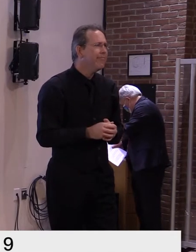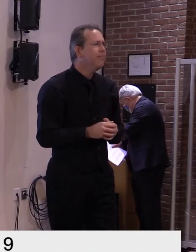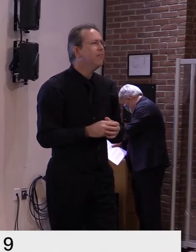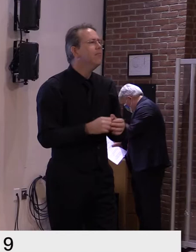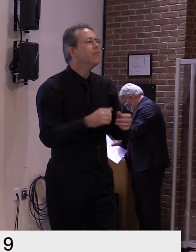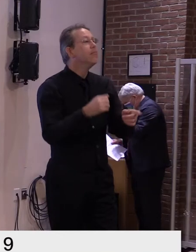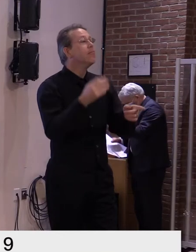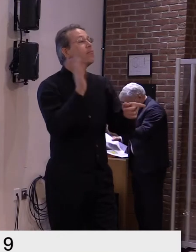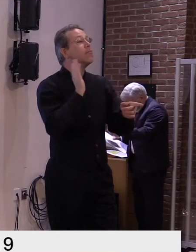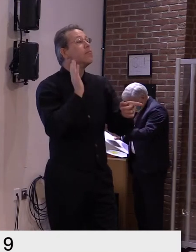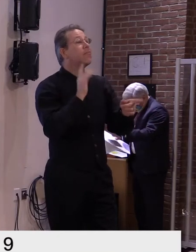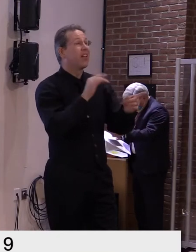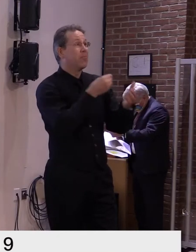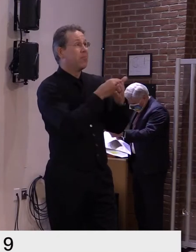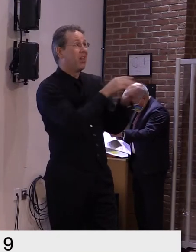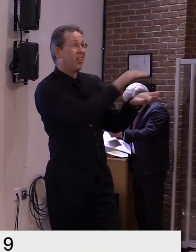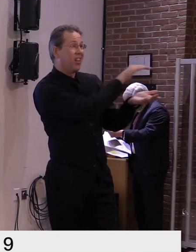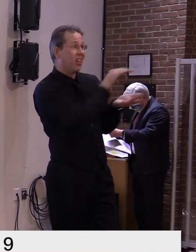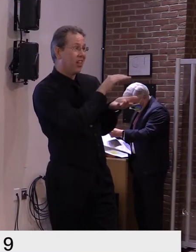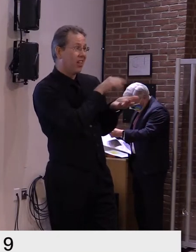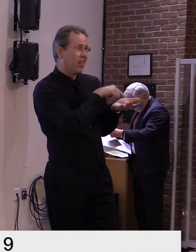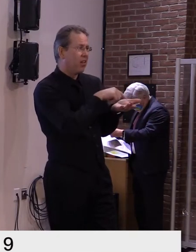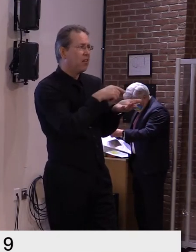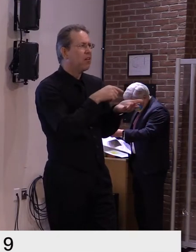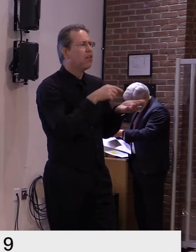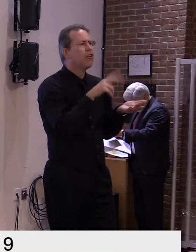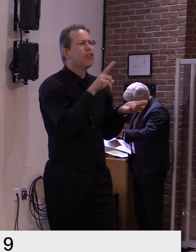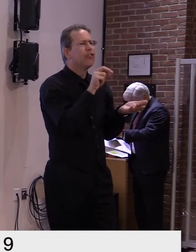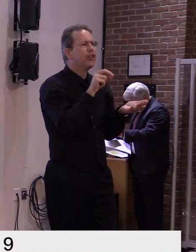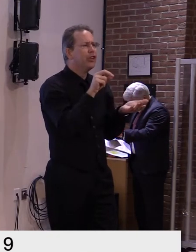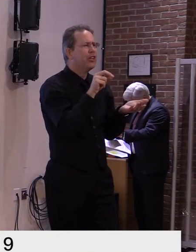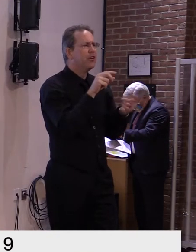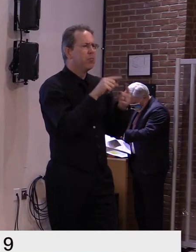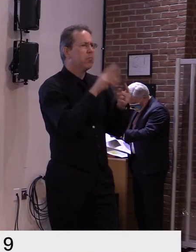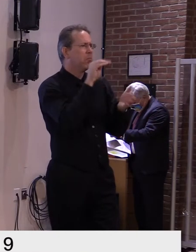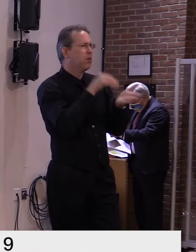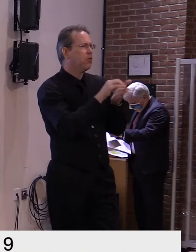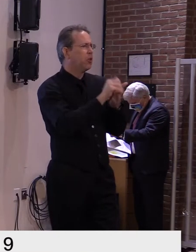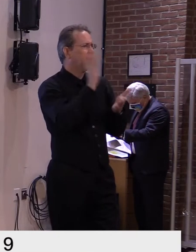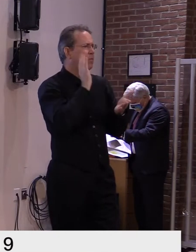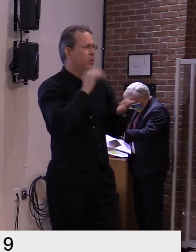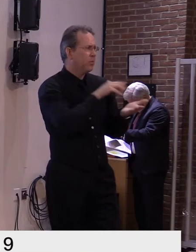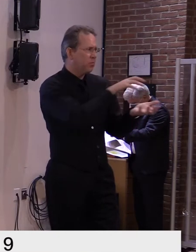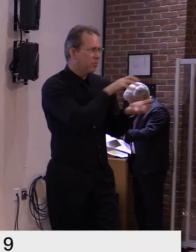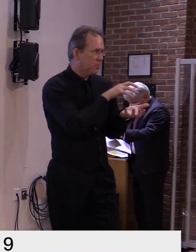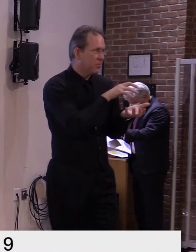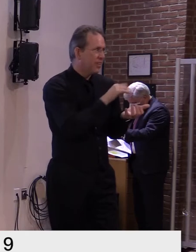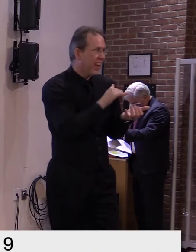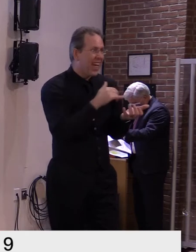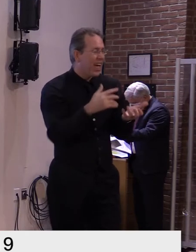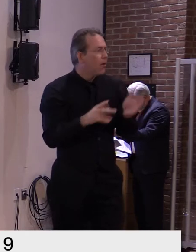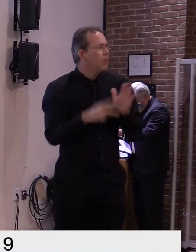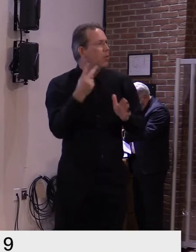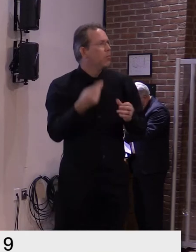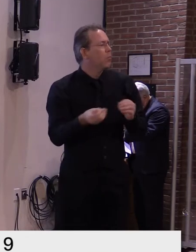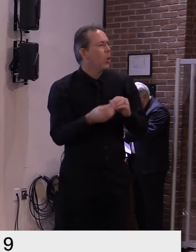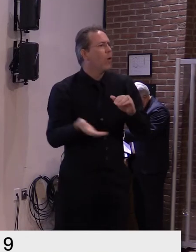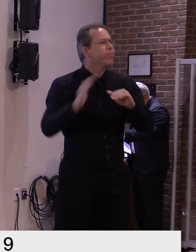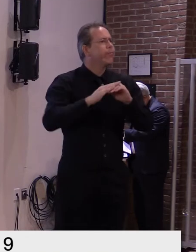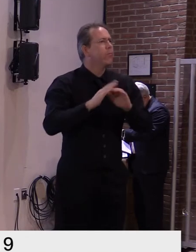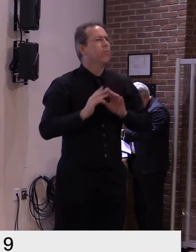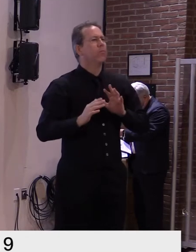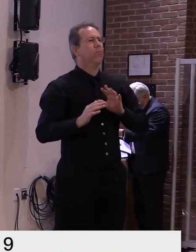we had about $30 million. So you can see that this new allocation is about four times as much as what we received previously under the ESSER